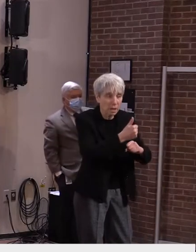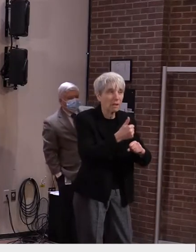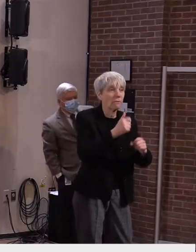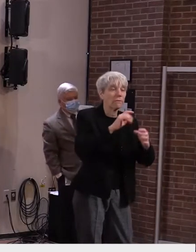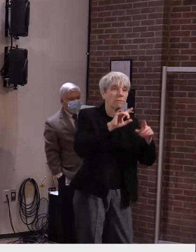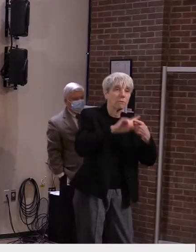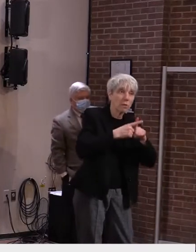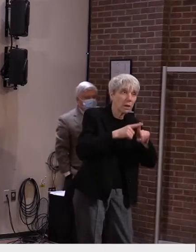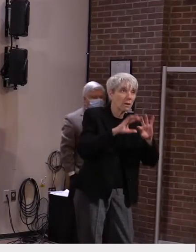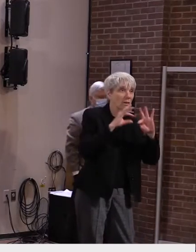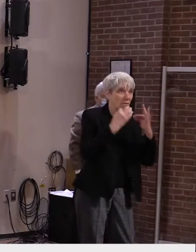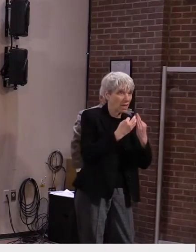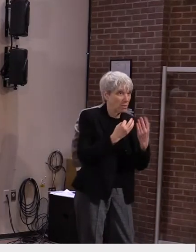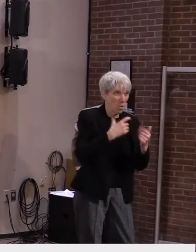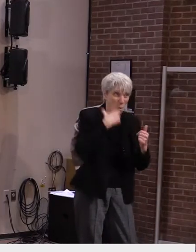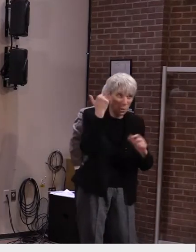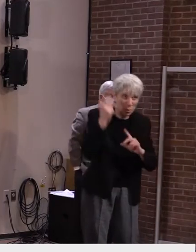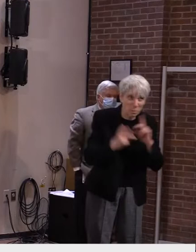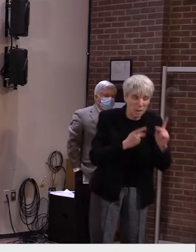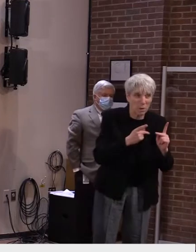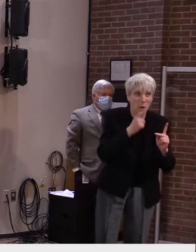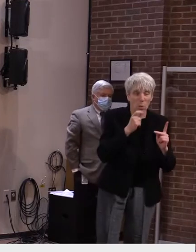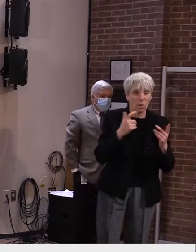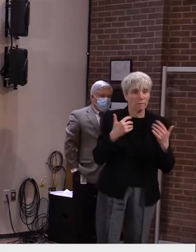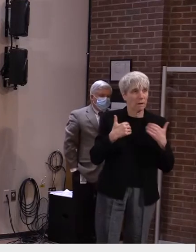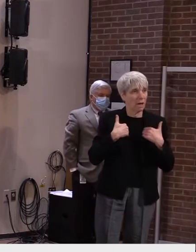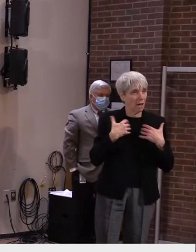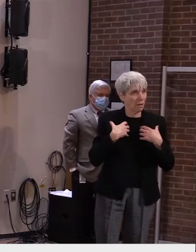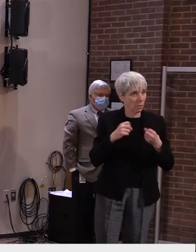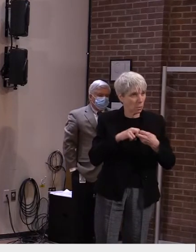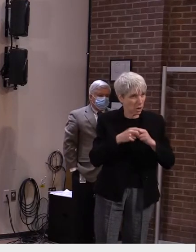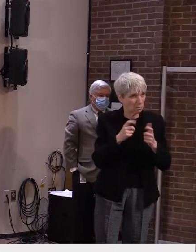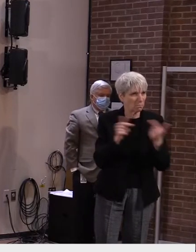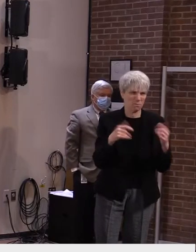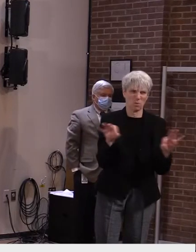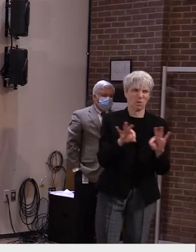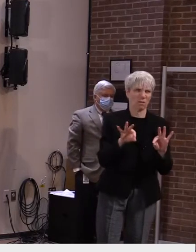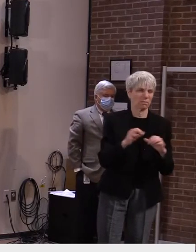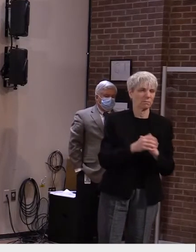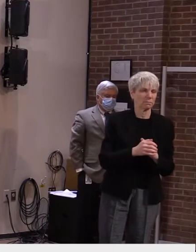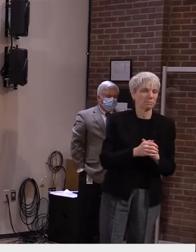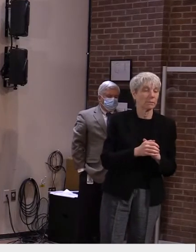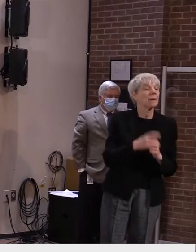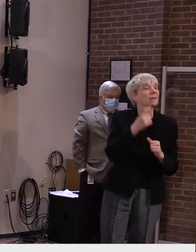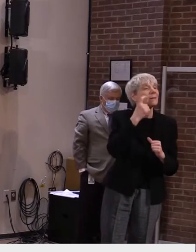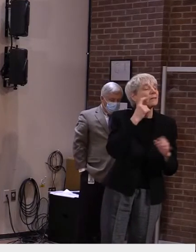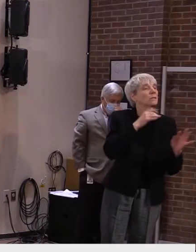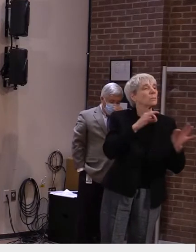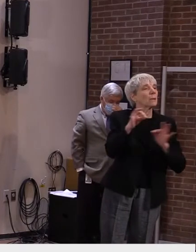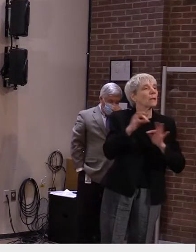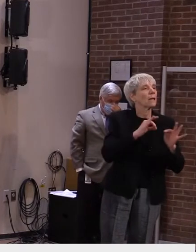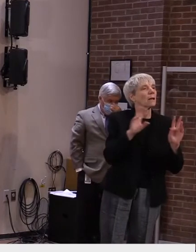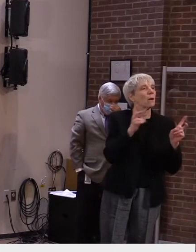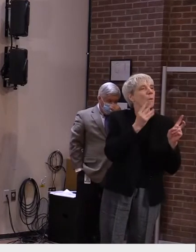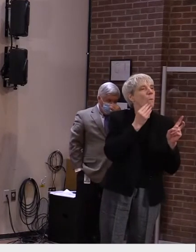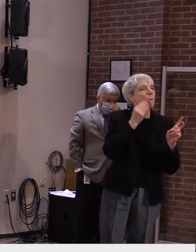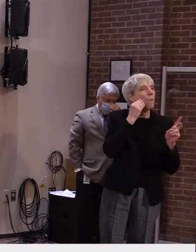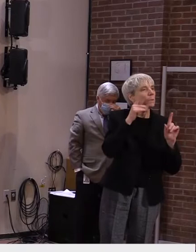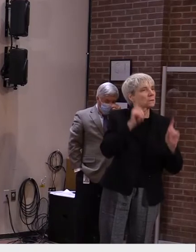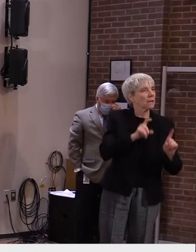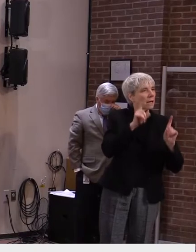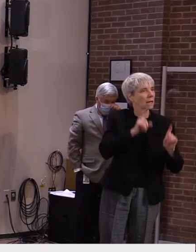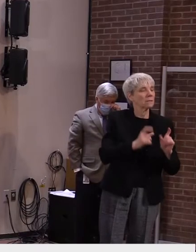illness. We've been talking more about the use of at-home tests, which are typically rapid antigen